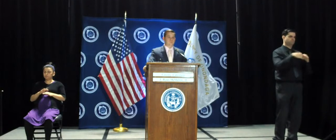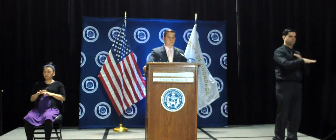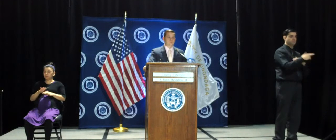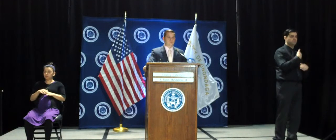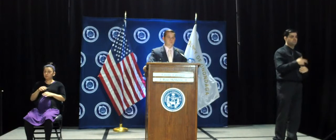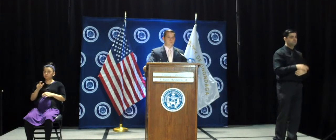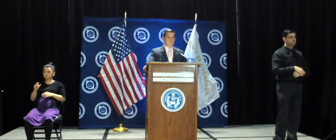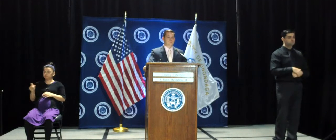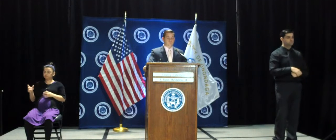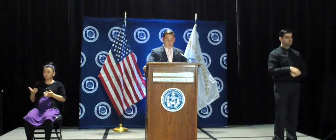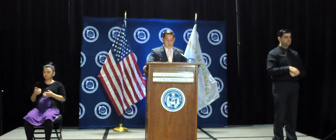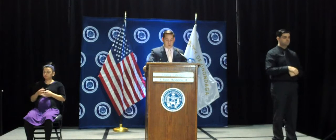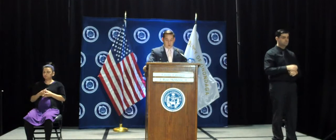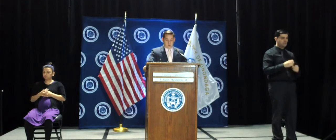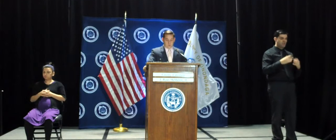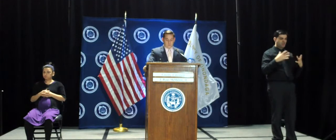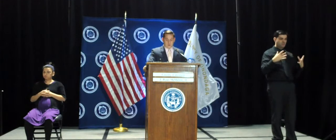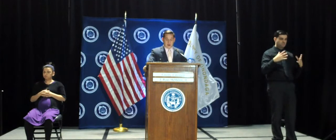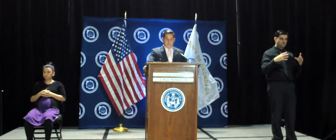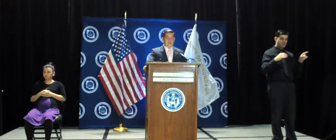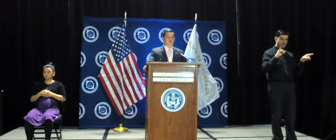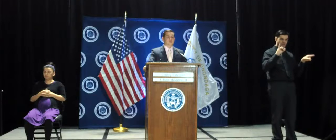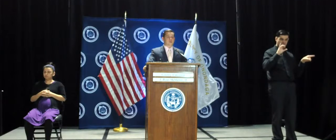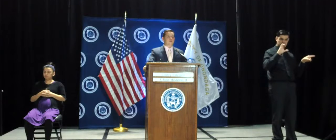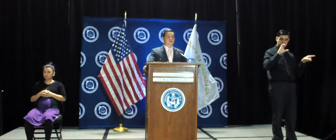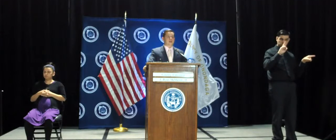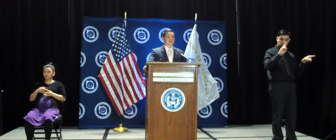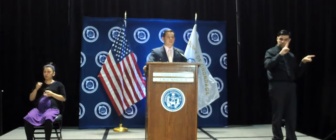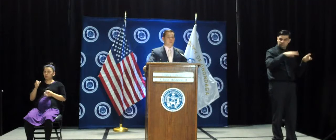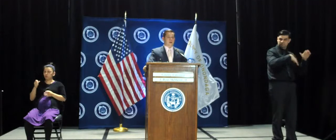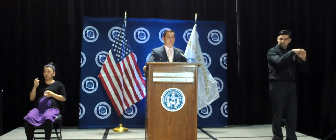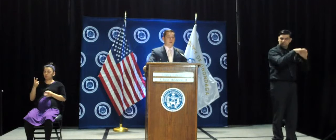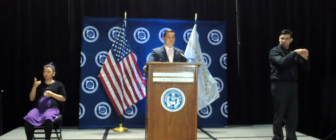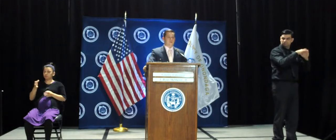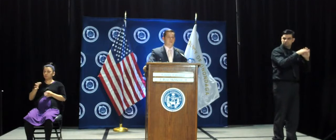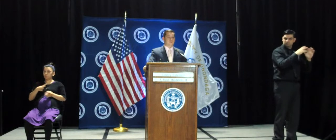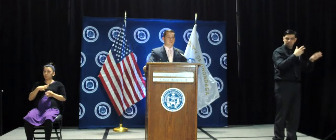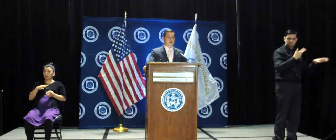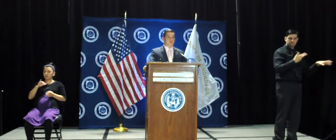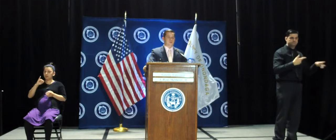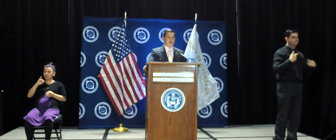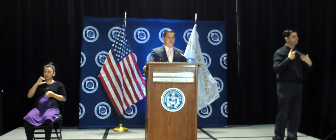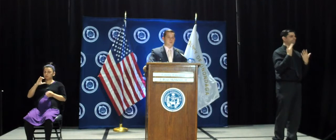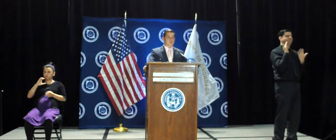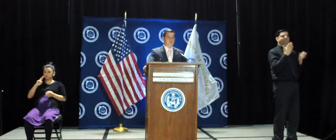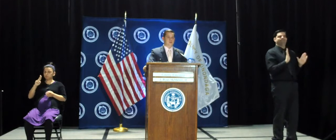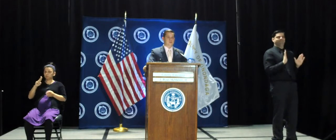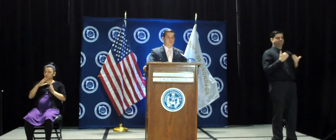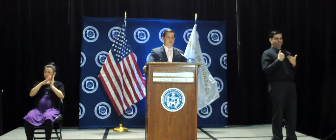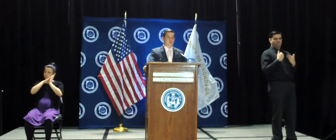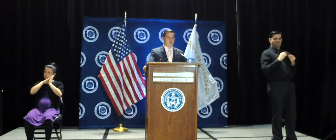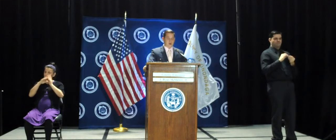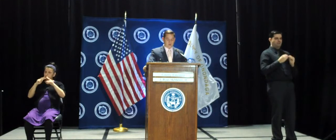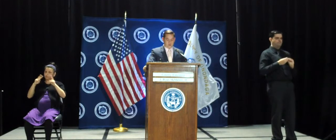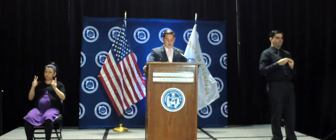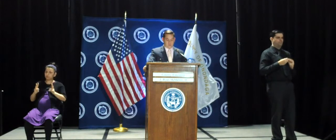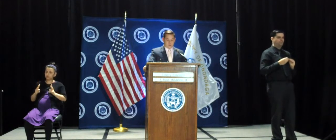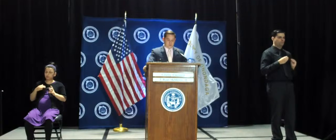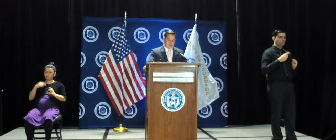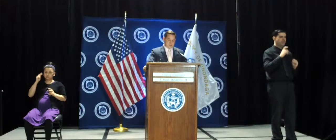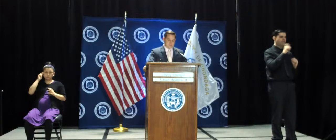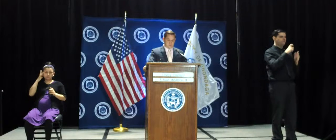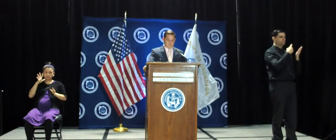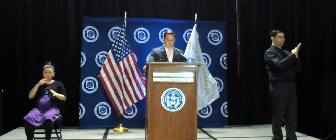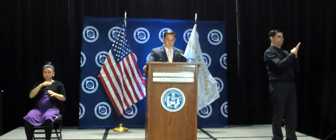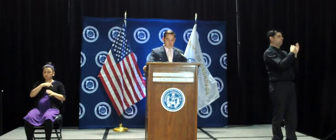ICU capacity would be needed for that? I'm not sure the exact number, Matt. We'd have to talk with the hospitals themselves and see where they are.